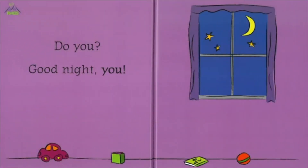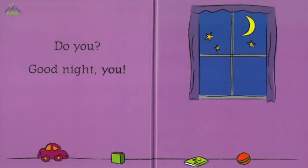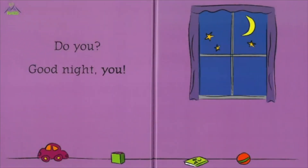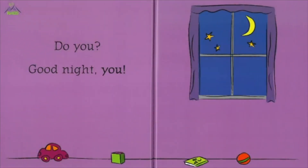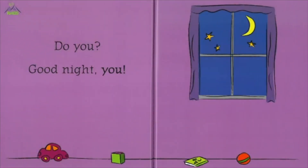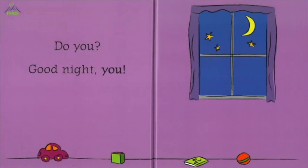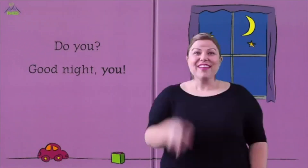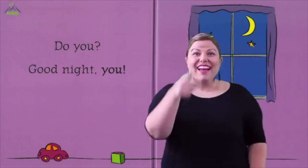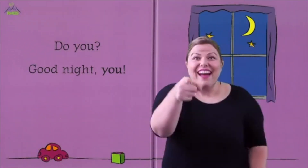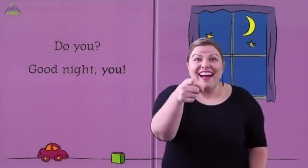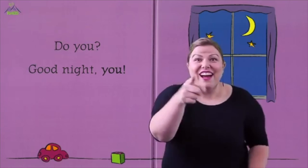Do you?